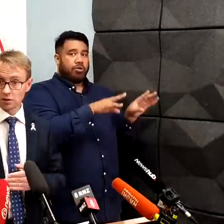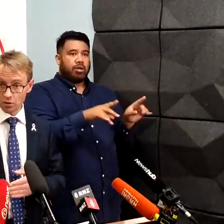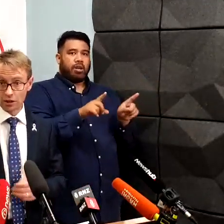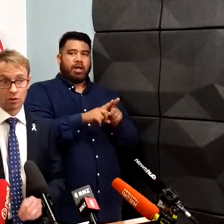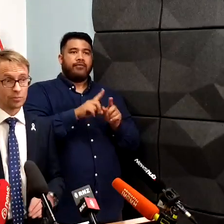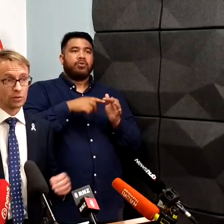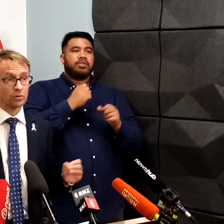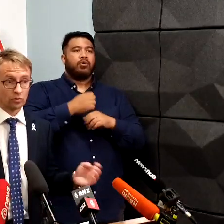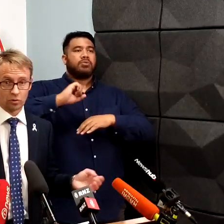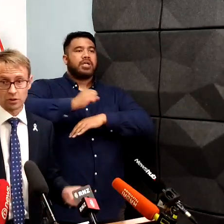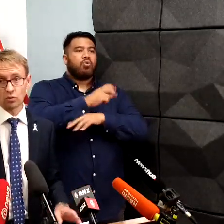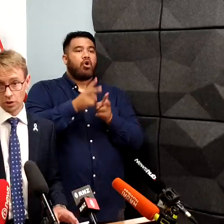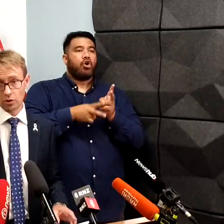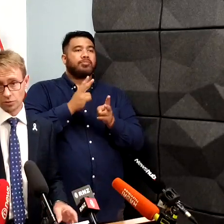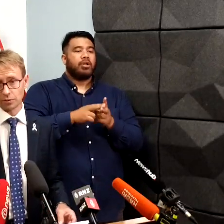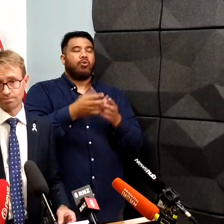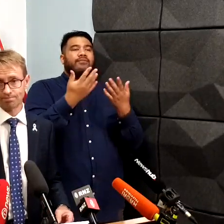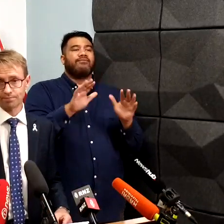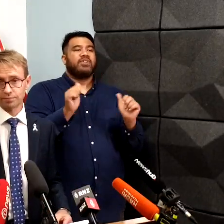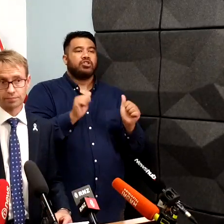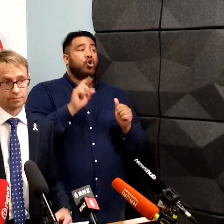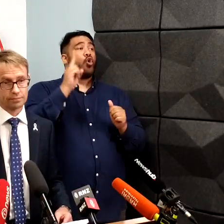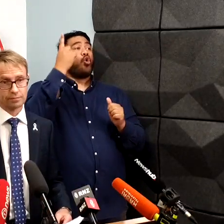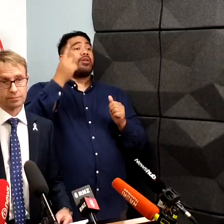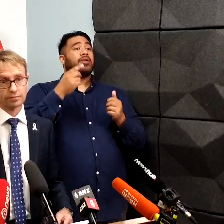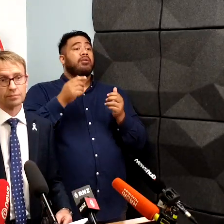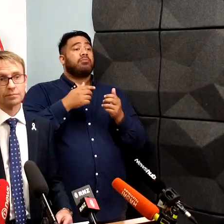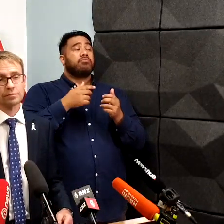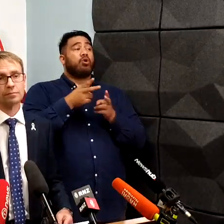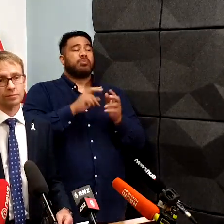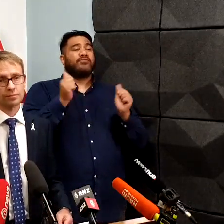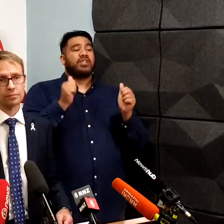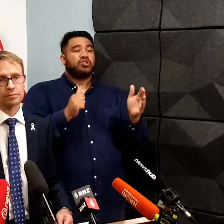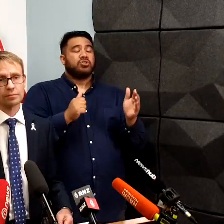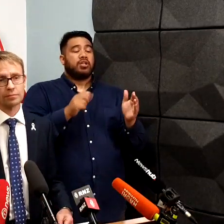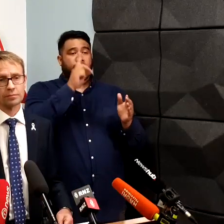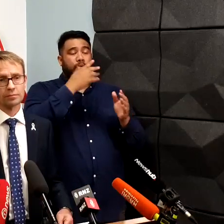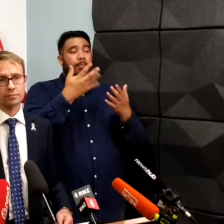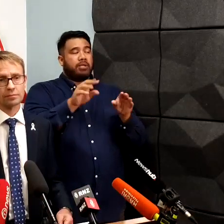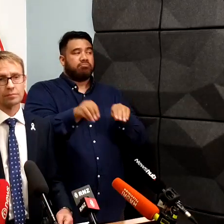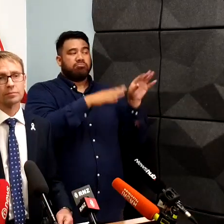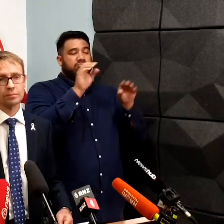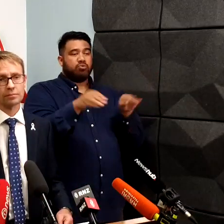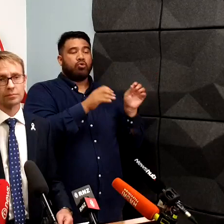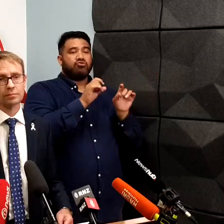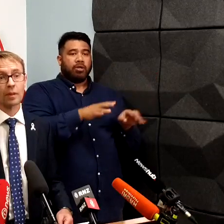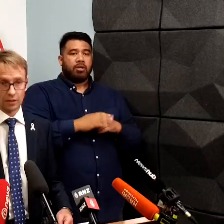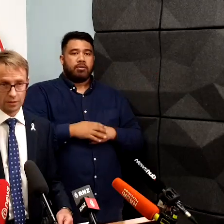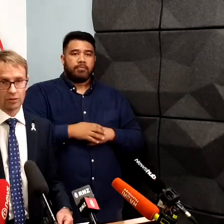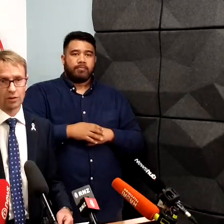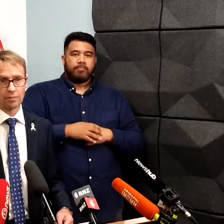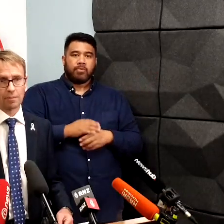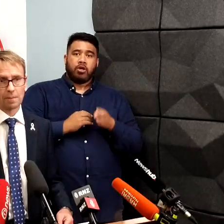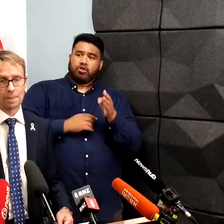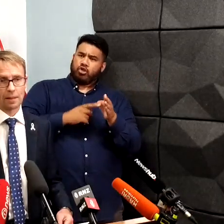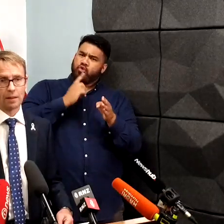at Tauranga Hospital nor at Auckland Hospital. Those repatriations, you mentioned there's been several already back to Australia, but more are set to go underway.